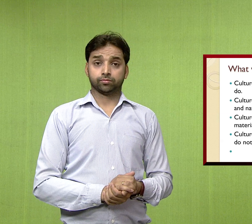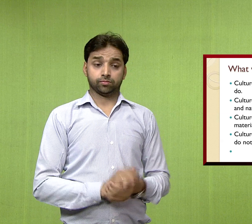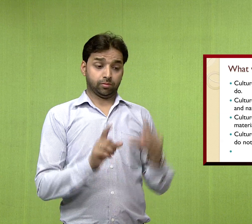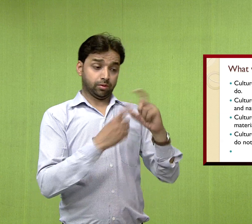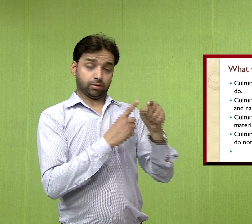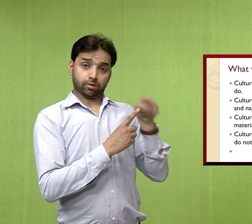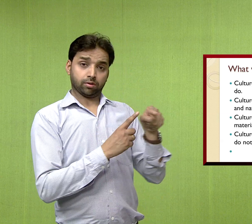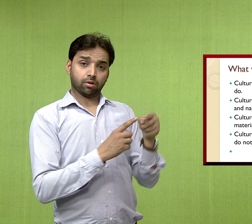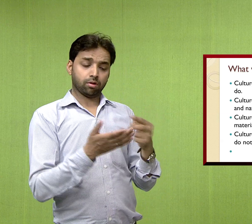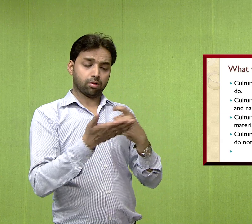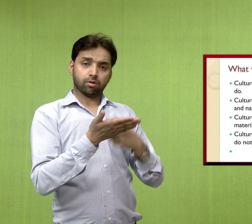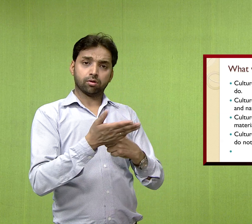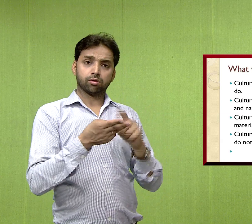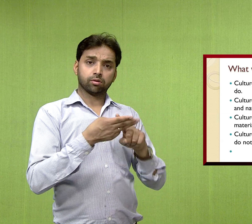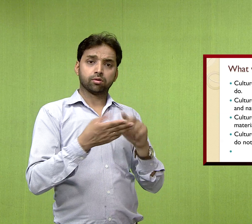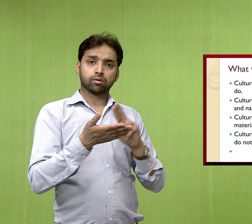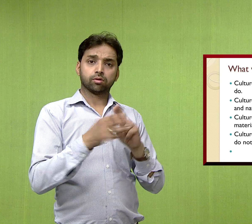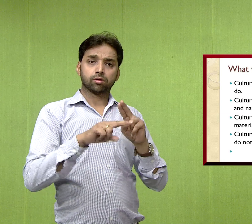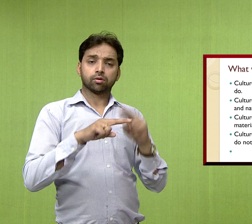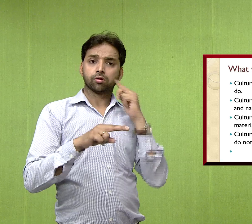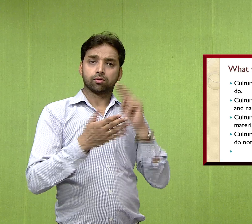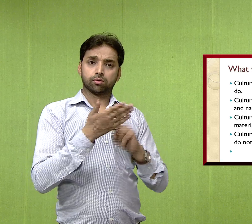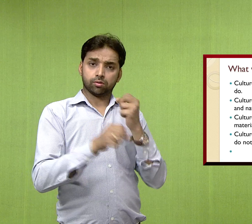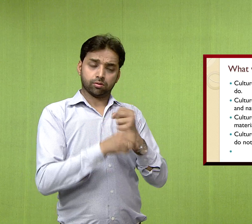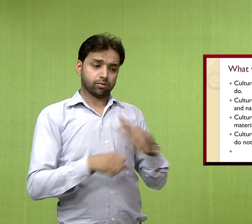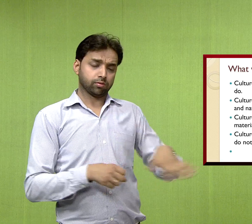culture is a refined version of what we do.